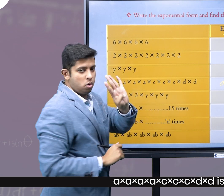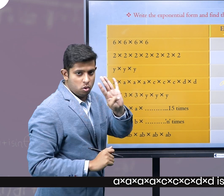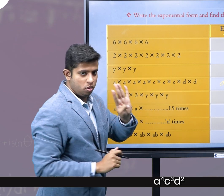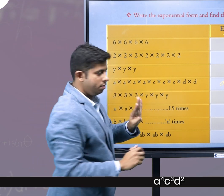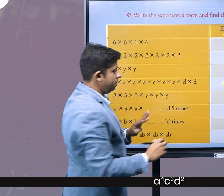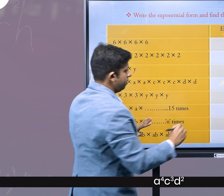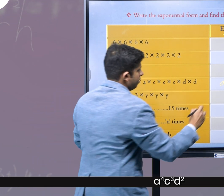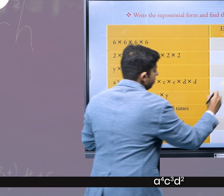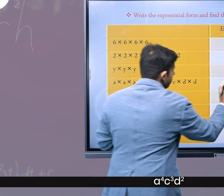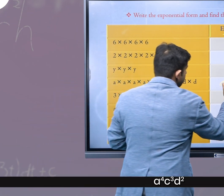a to the power of 4